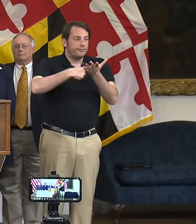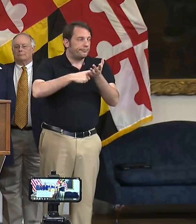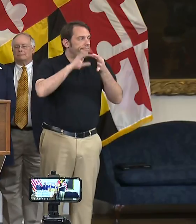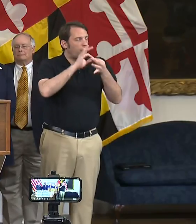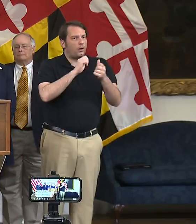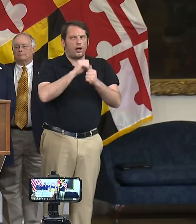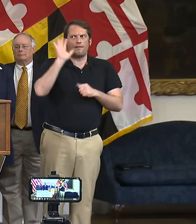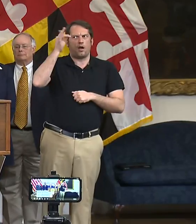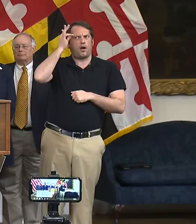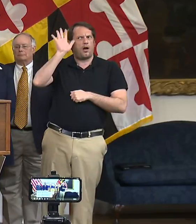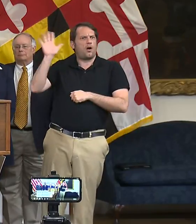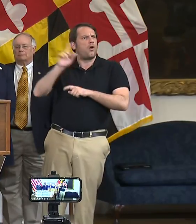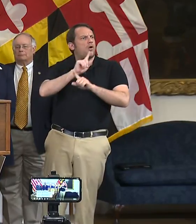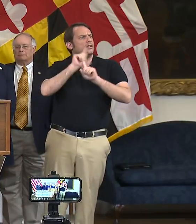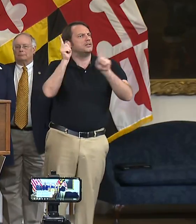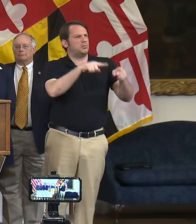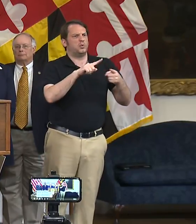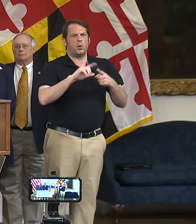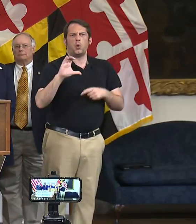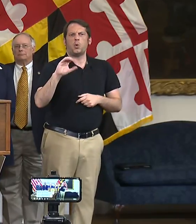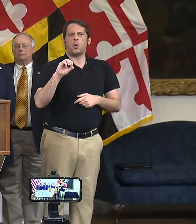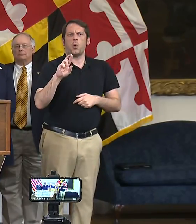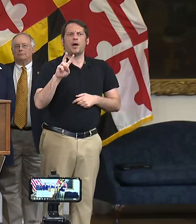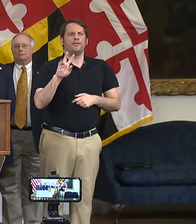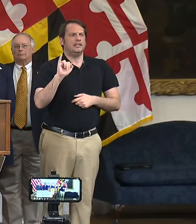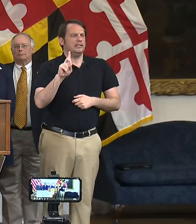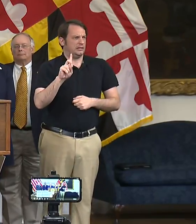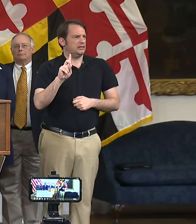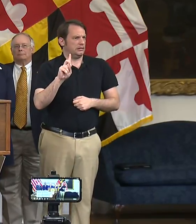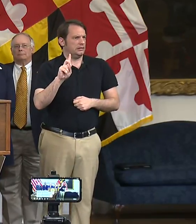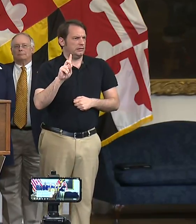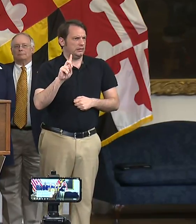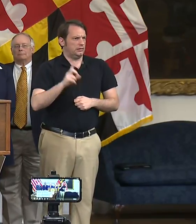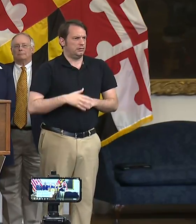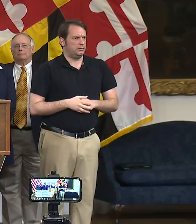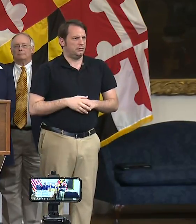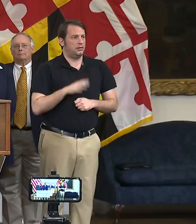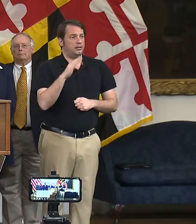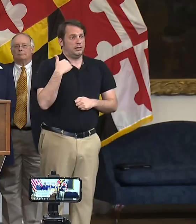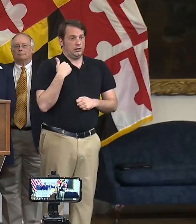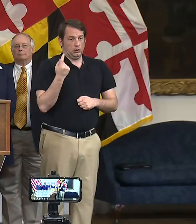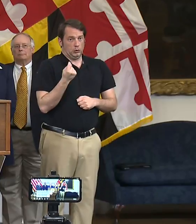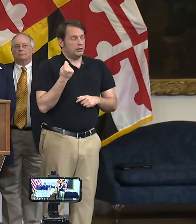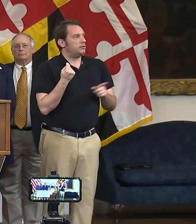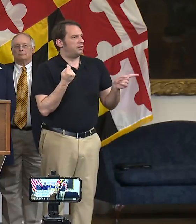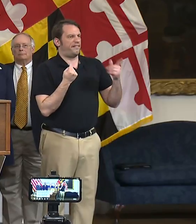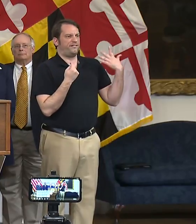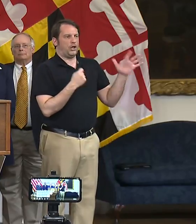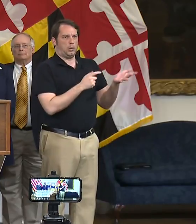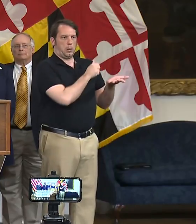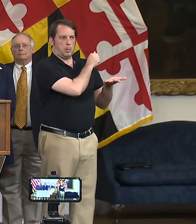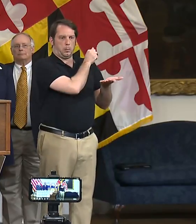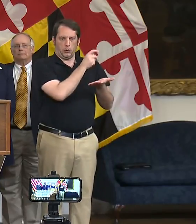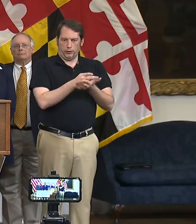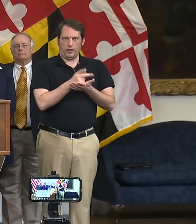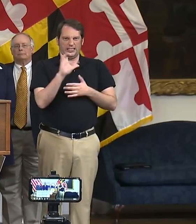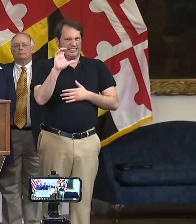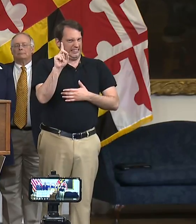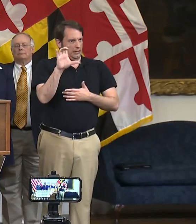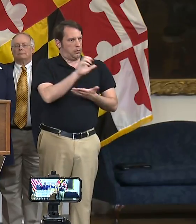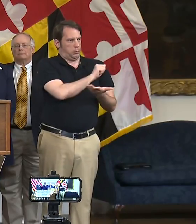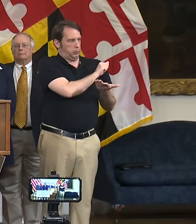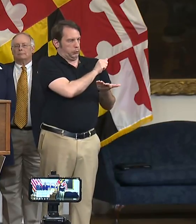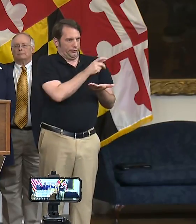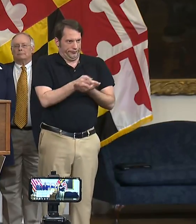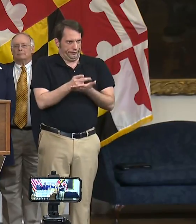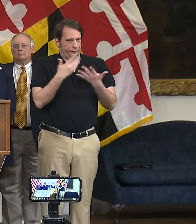On Tuesday, we received approval from the CDC for the Maryland State Public Health